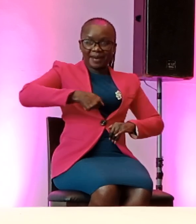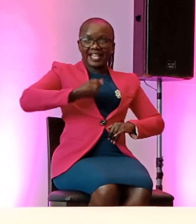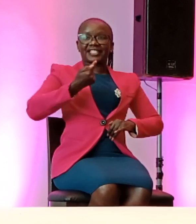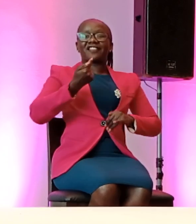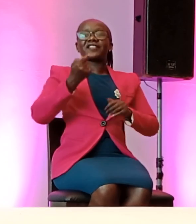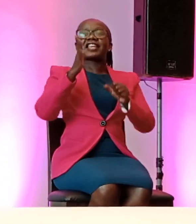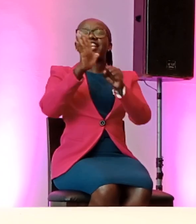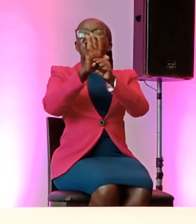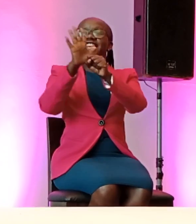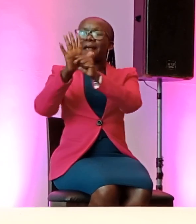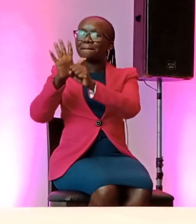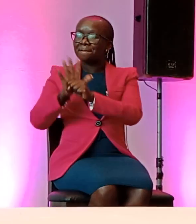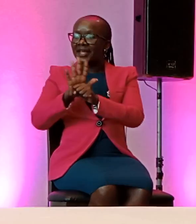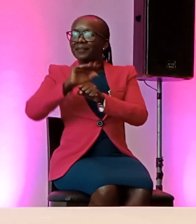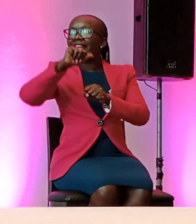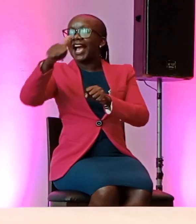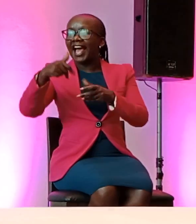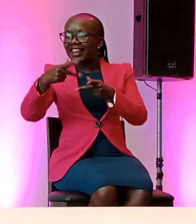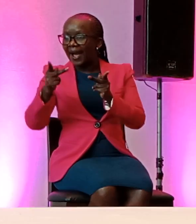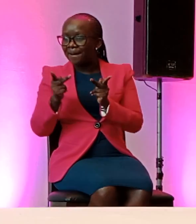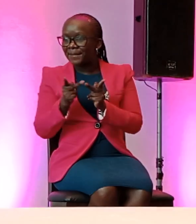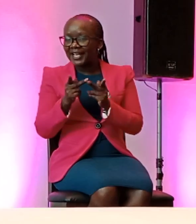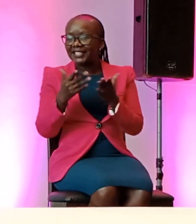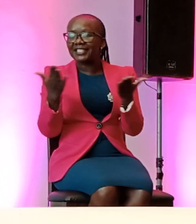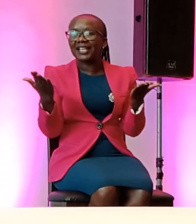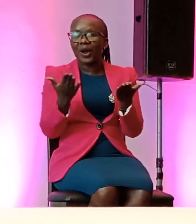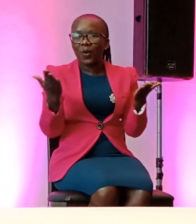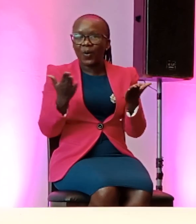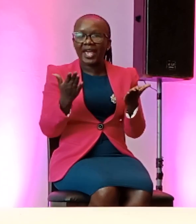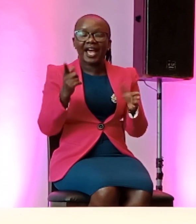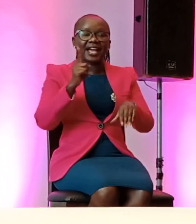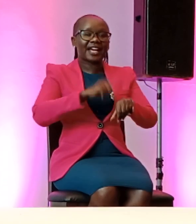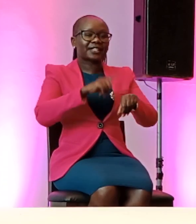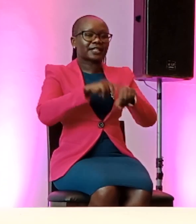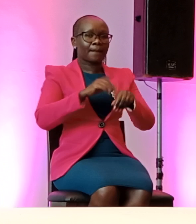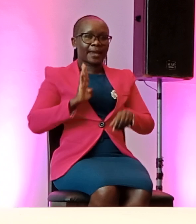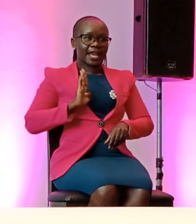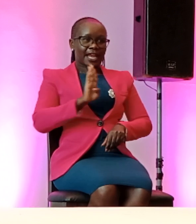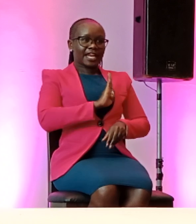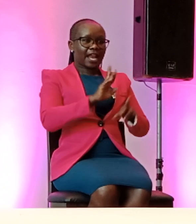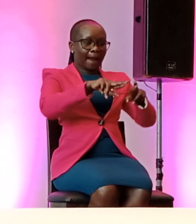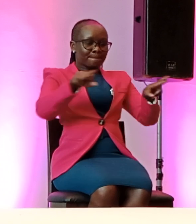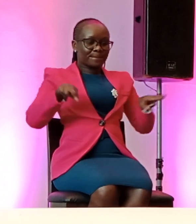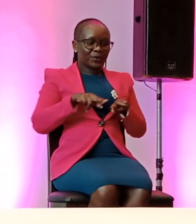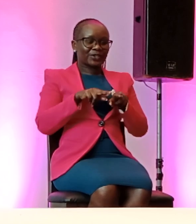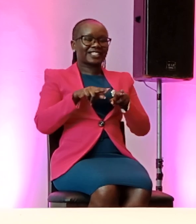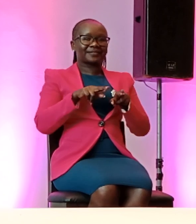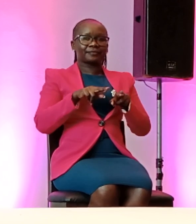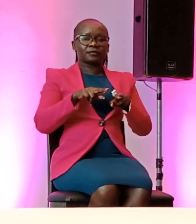in many other places where once in a boardroom, the chair asked, who's this?